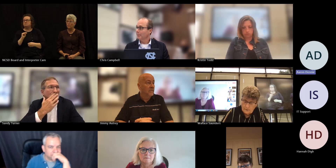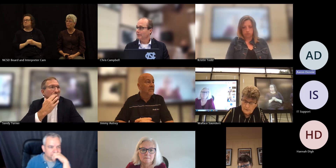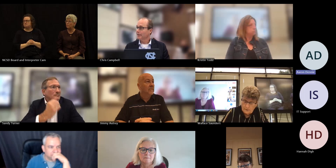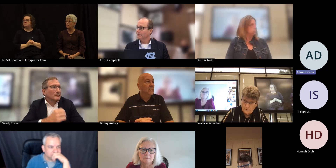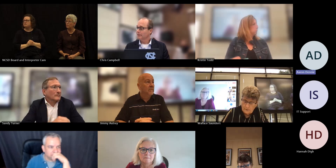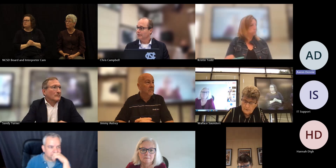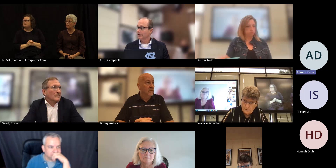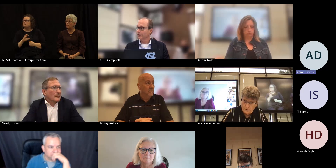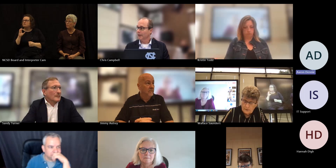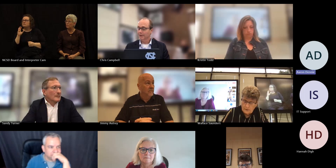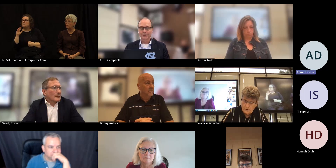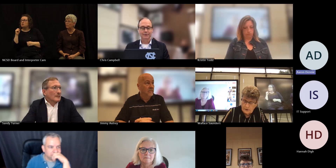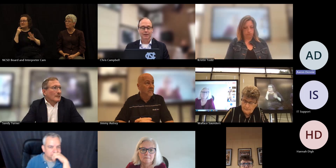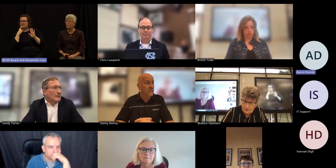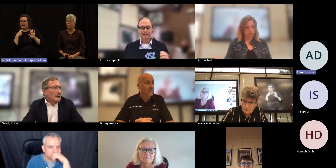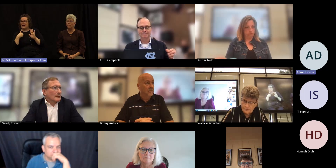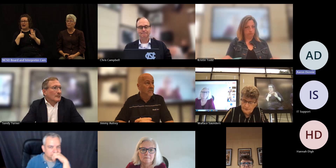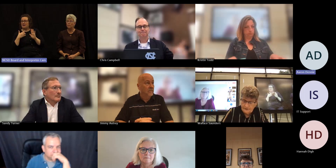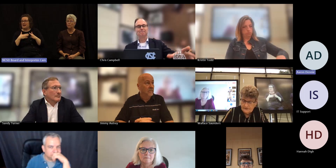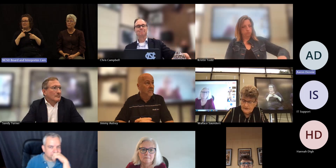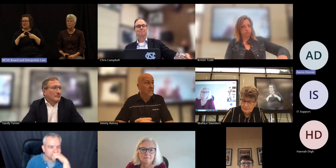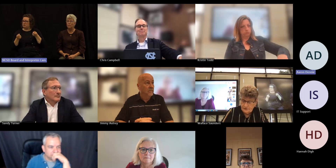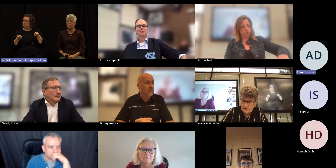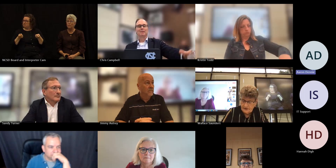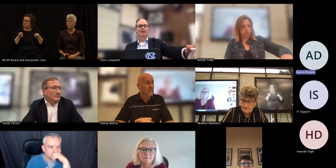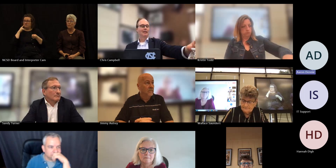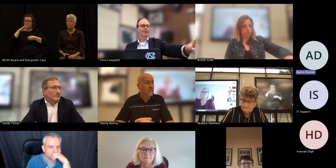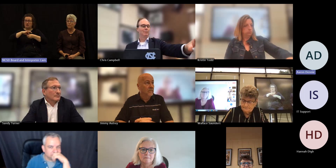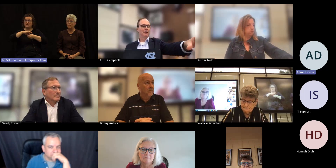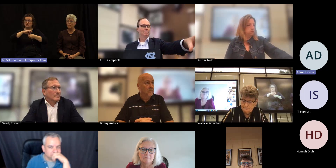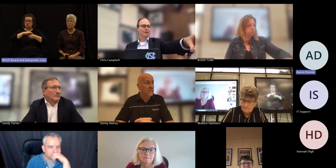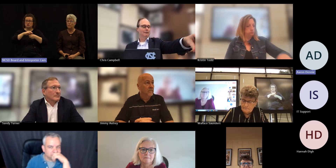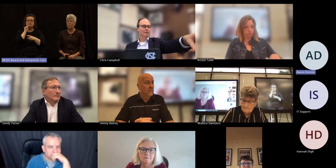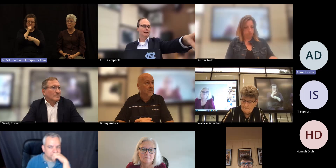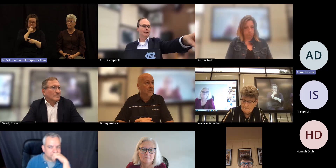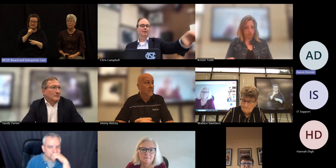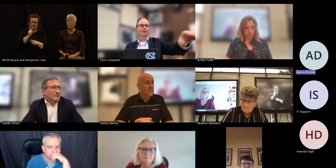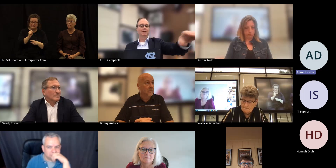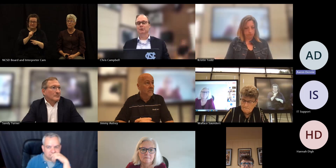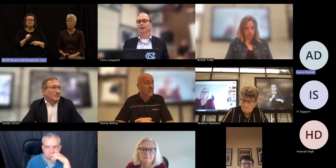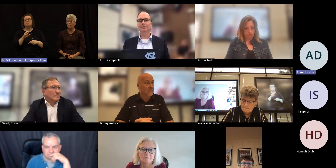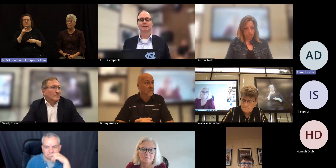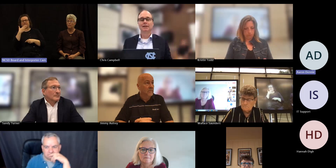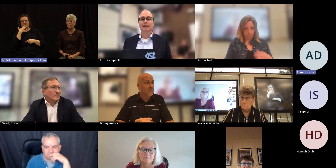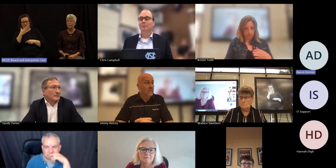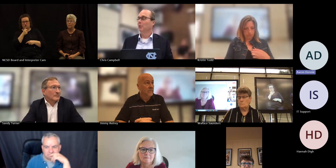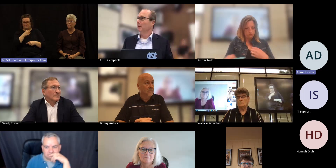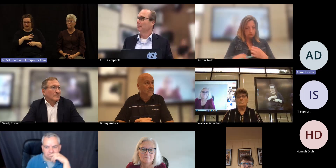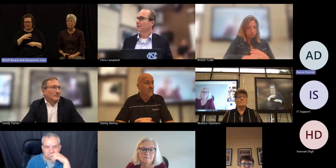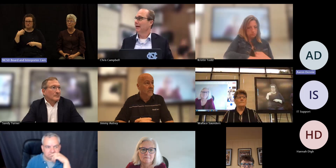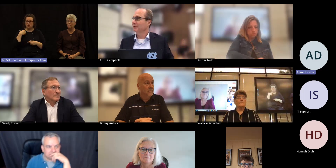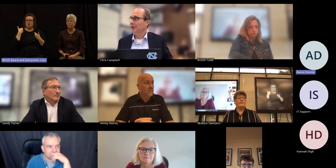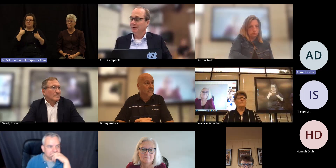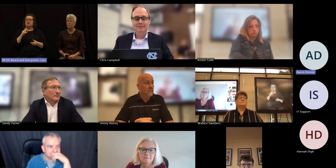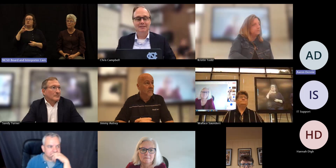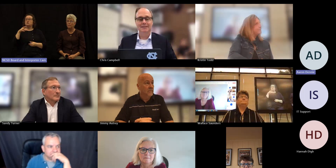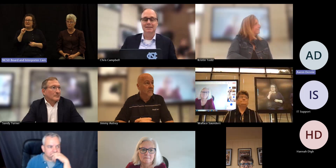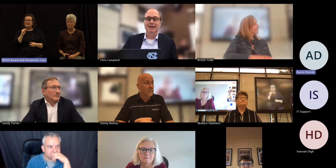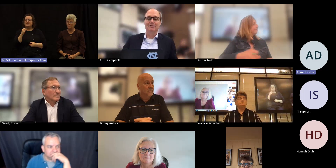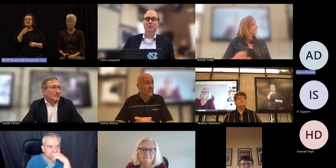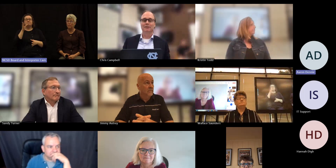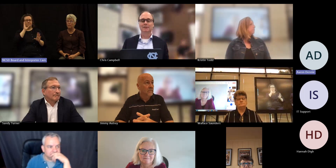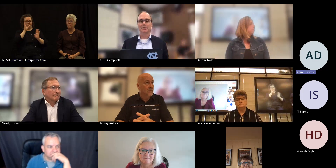Be happy to conduct the election. If you would, please, I'd appreciate it. Thank you, Madam Chair. This is Chris. Board members, good afternoon.